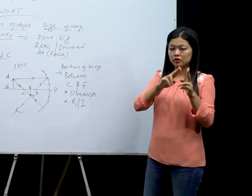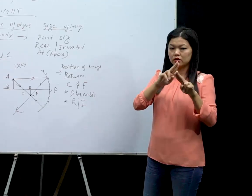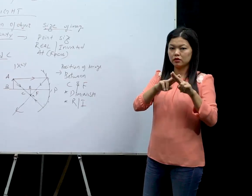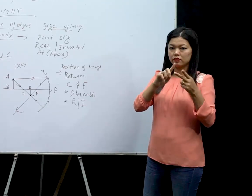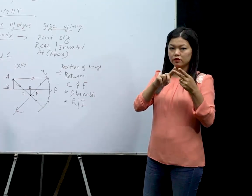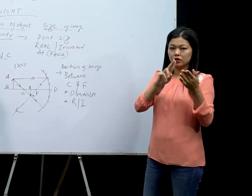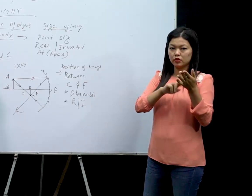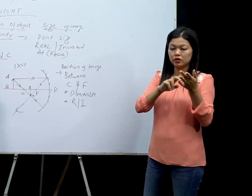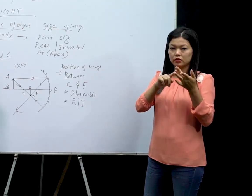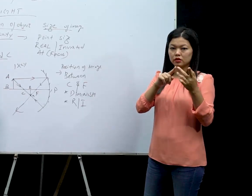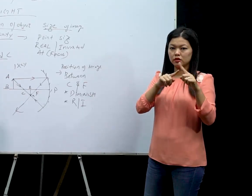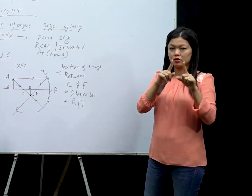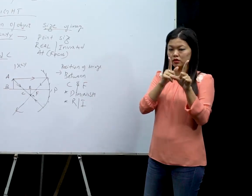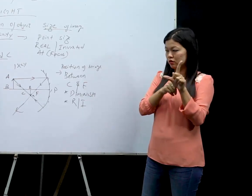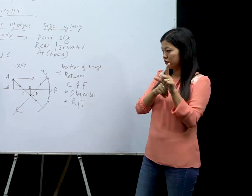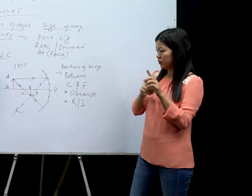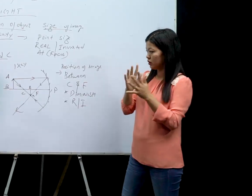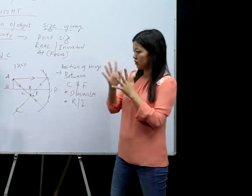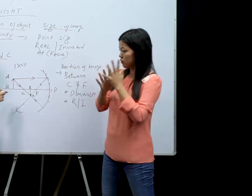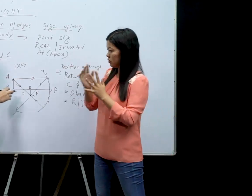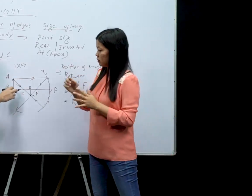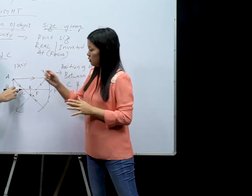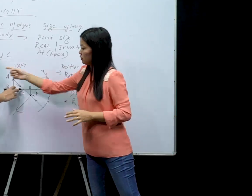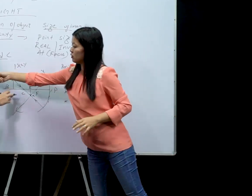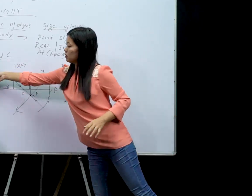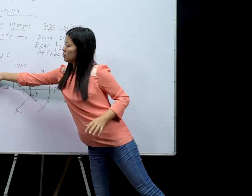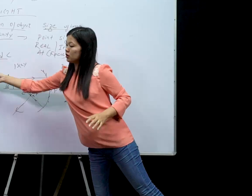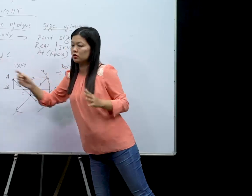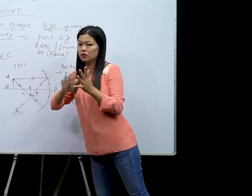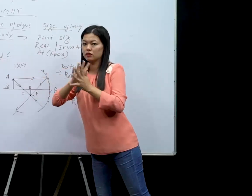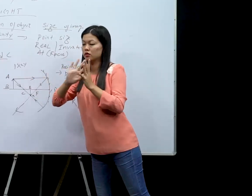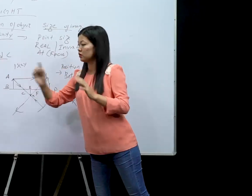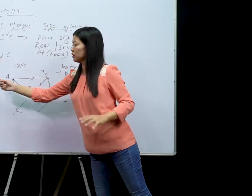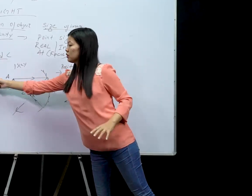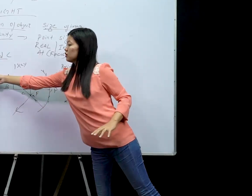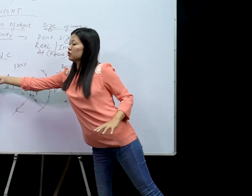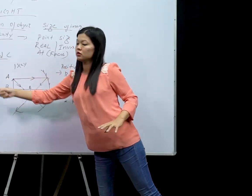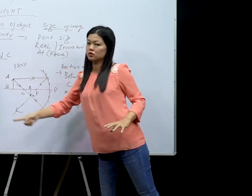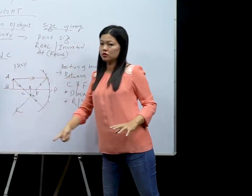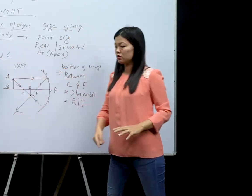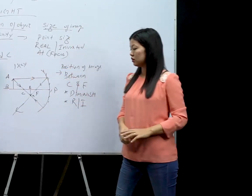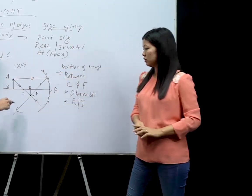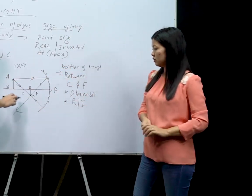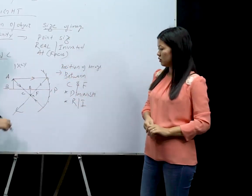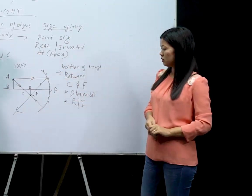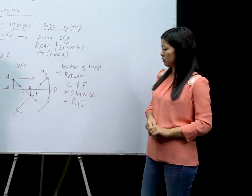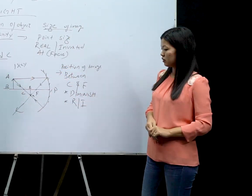and now it's the third case. So now the object will be here at C.